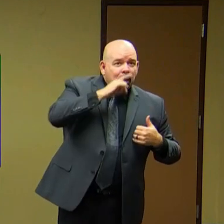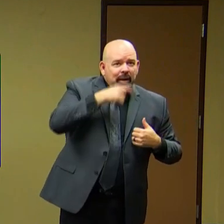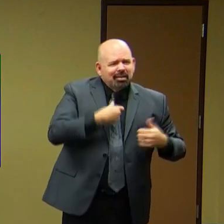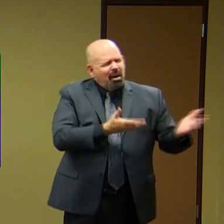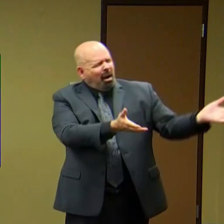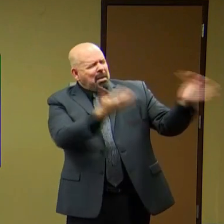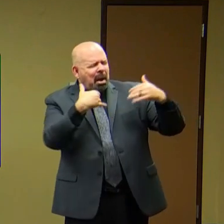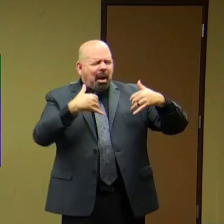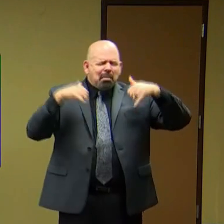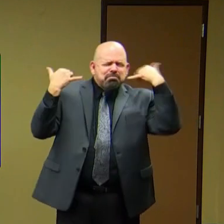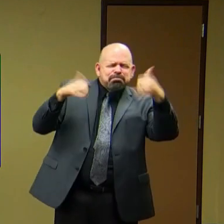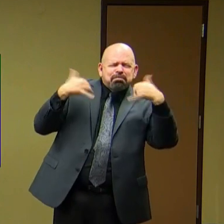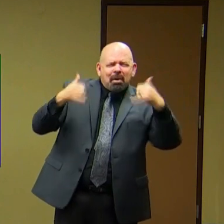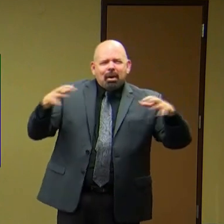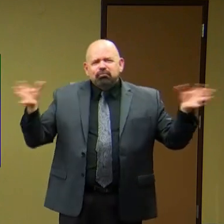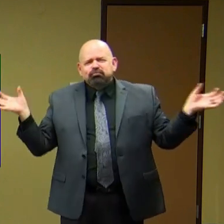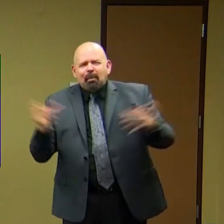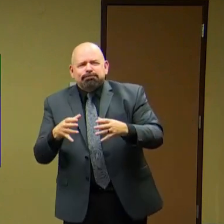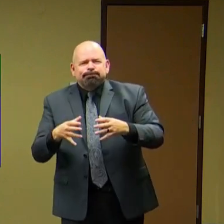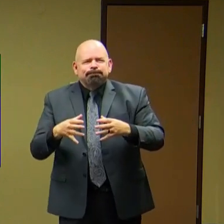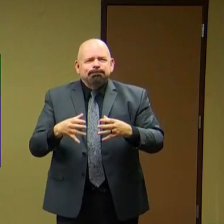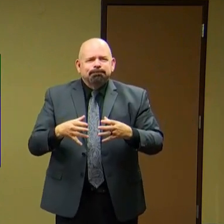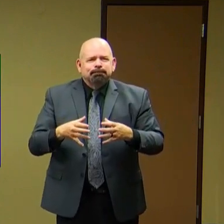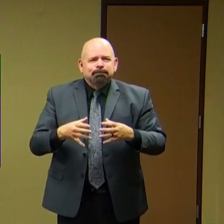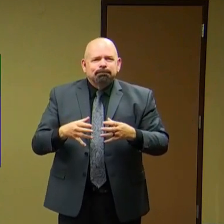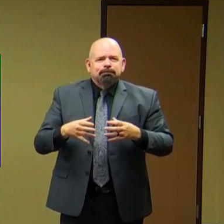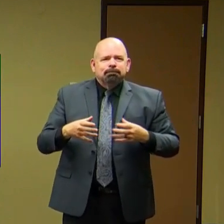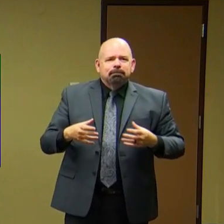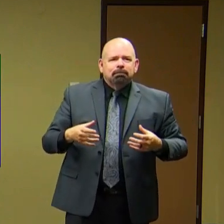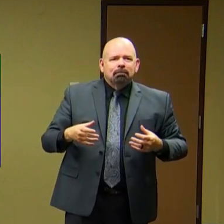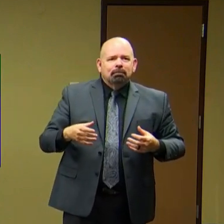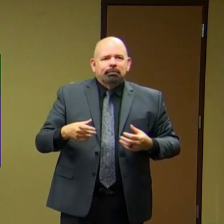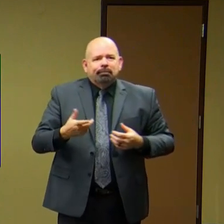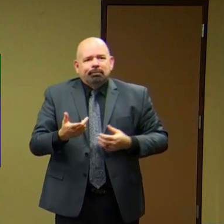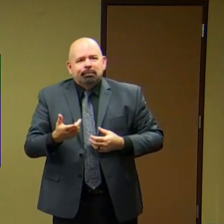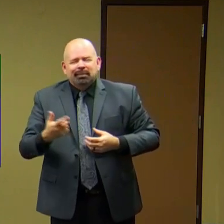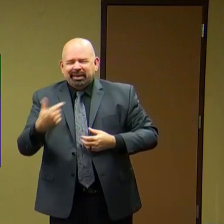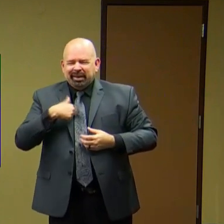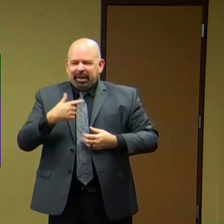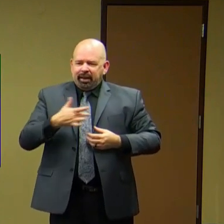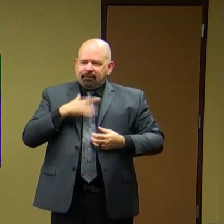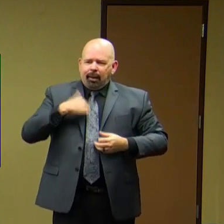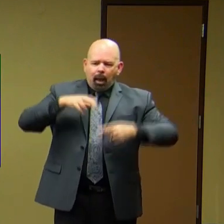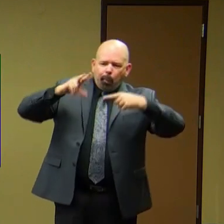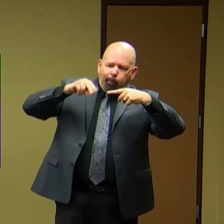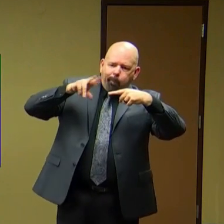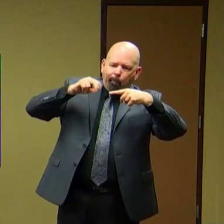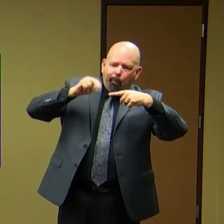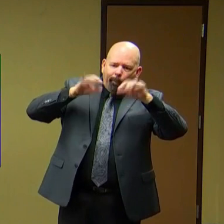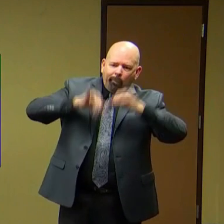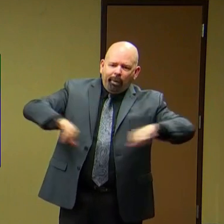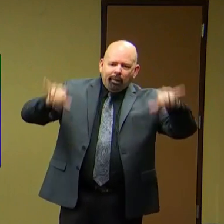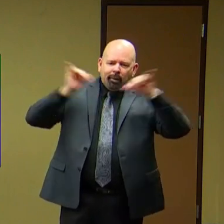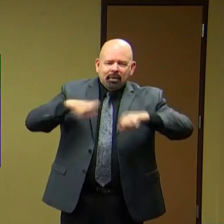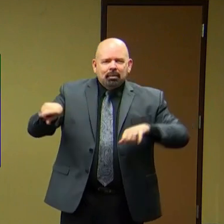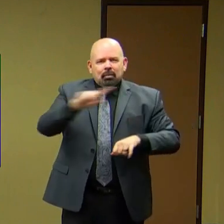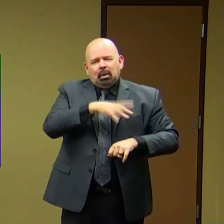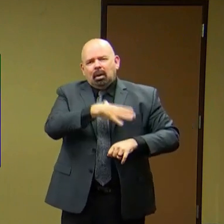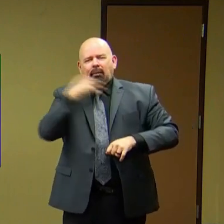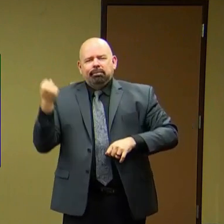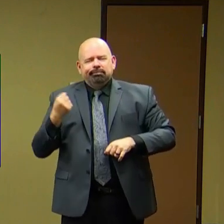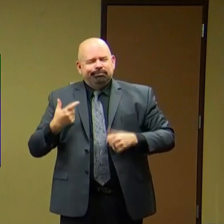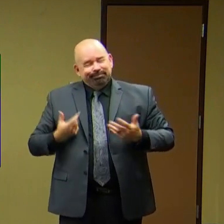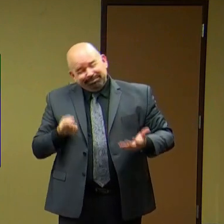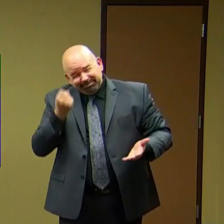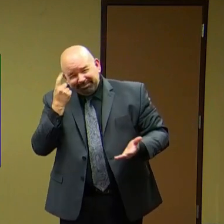I feel like the Grinch sometime up here telling you all the things the doctors say are unsafe to do. But if we want our businesses to thrive, our people to